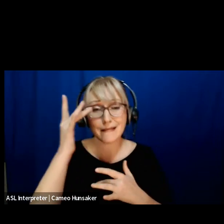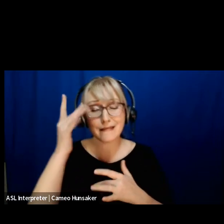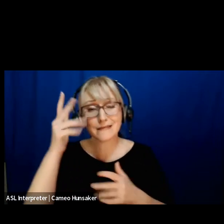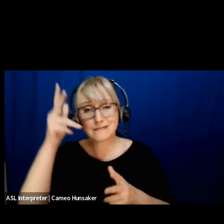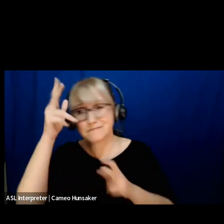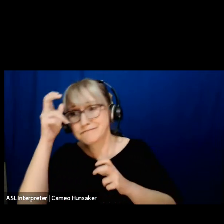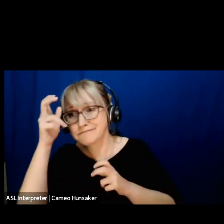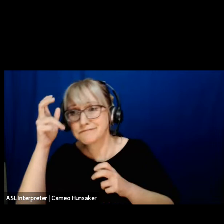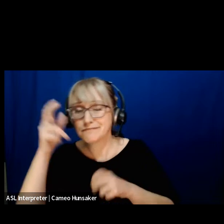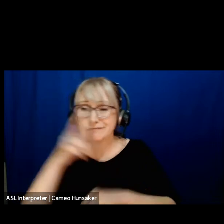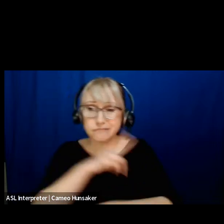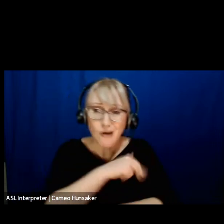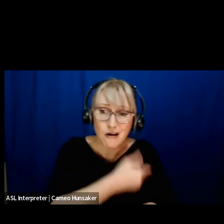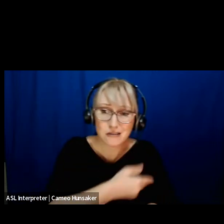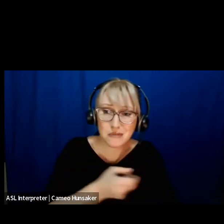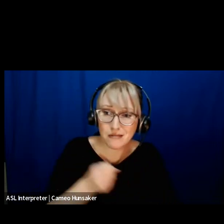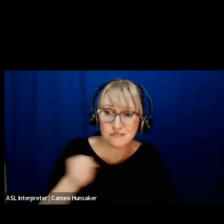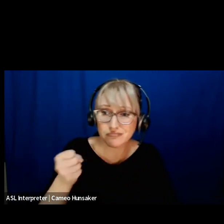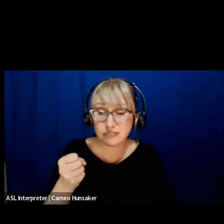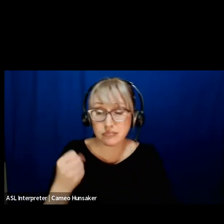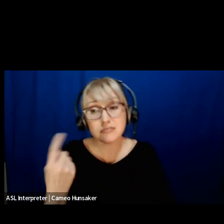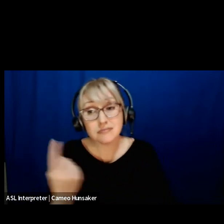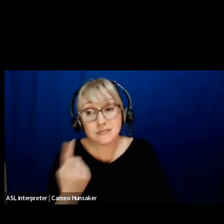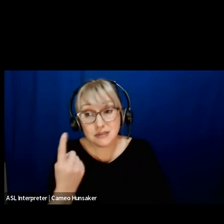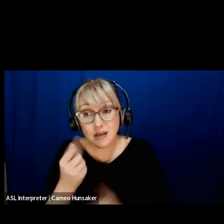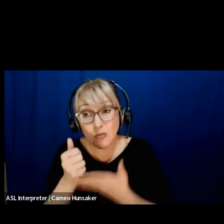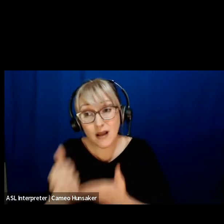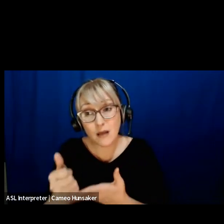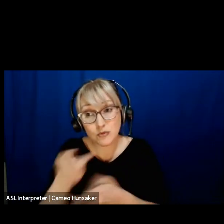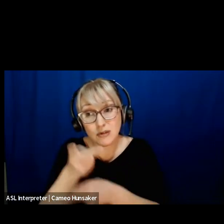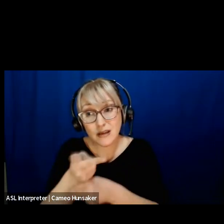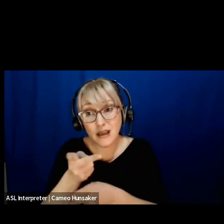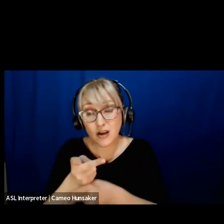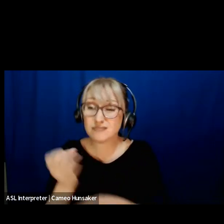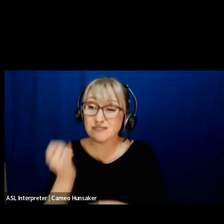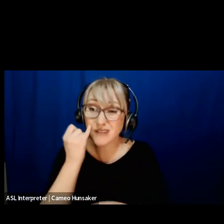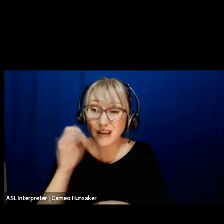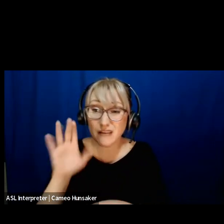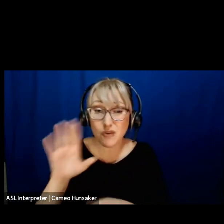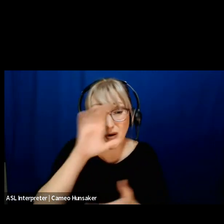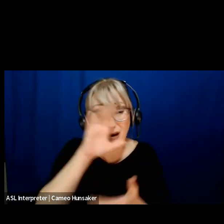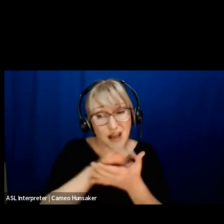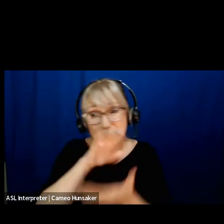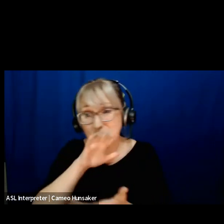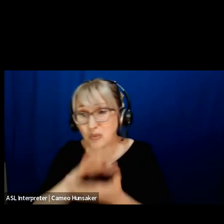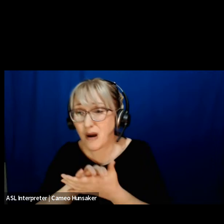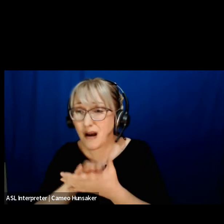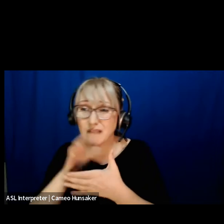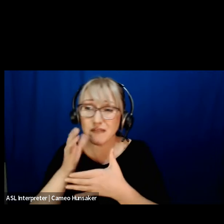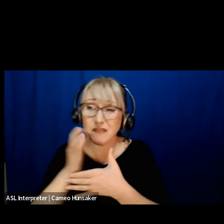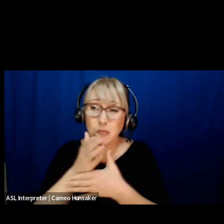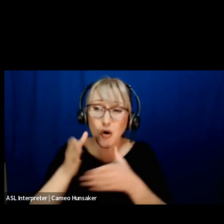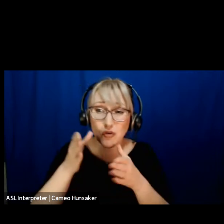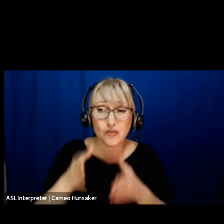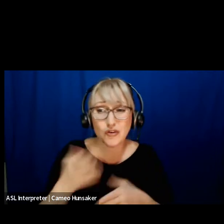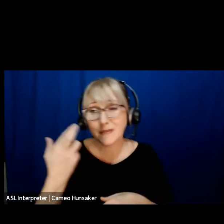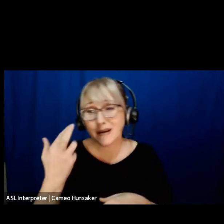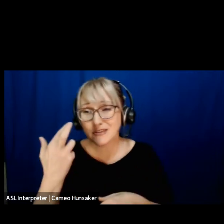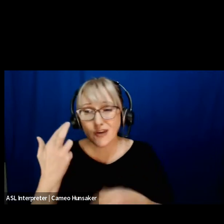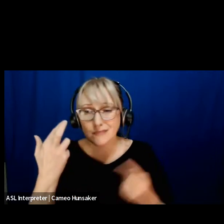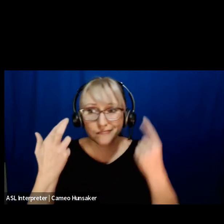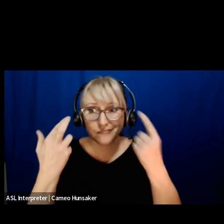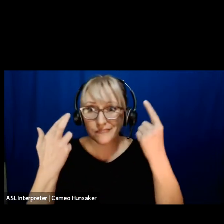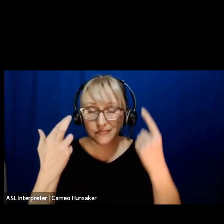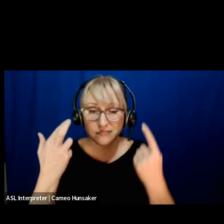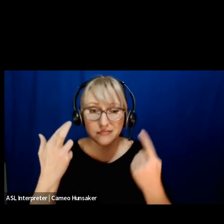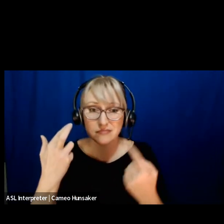you. And if your husband, wife, partner, best friend, whomever has ever been ill or sick in